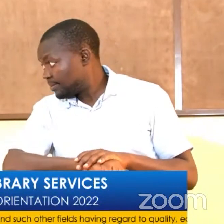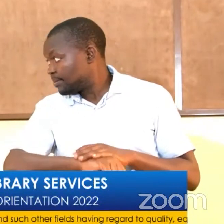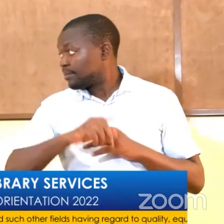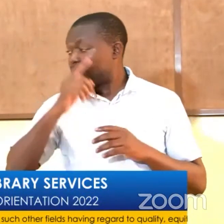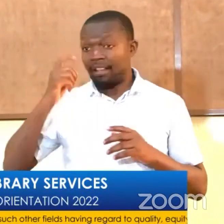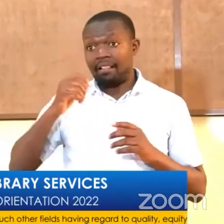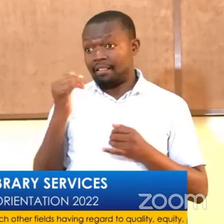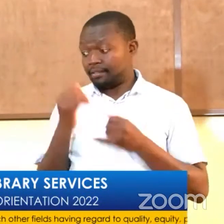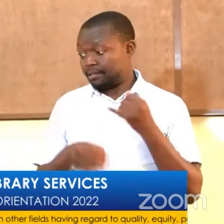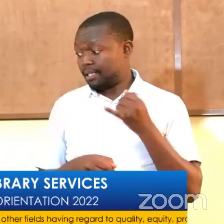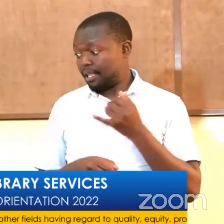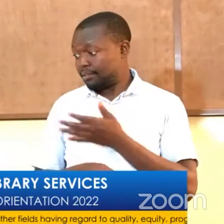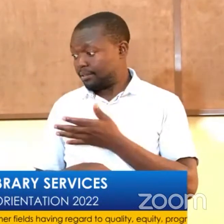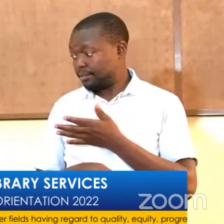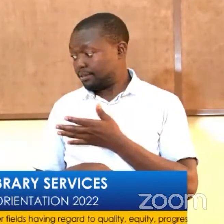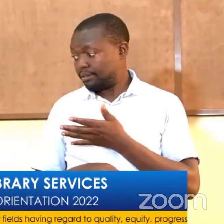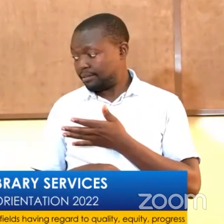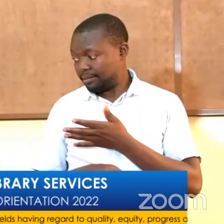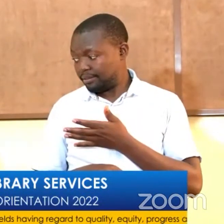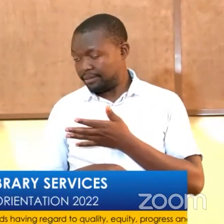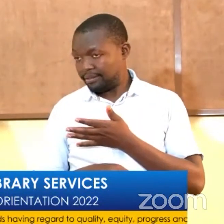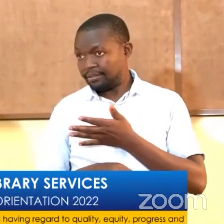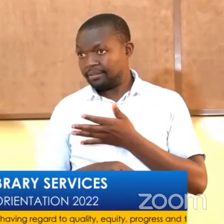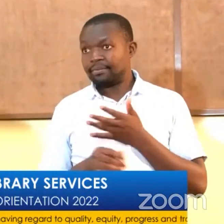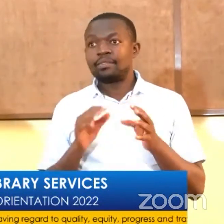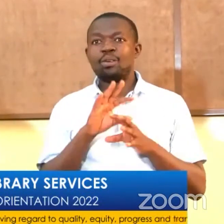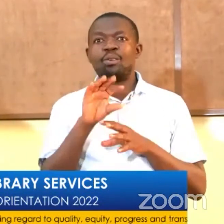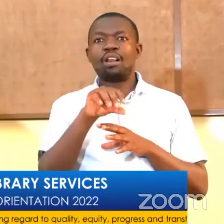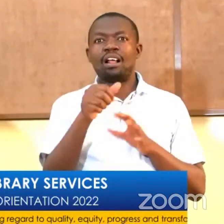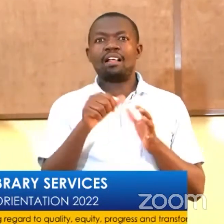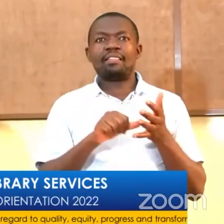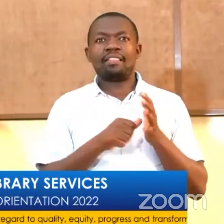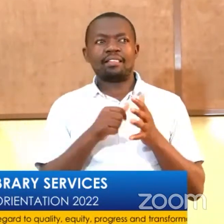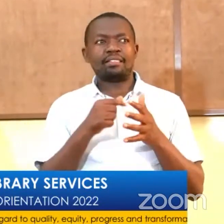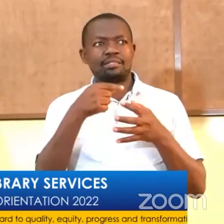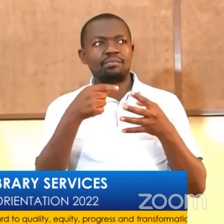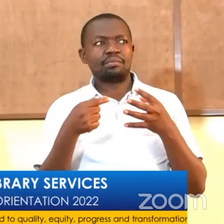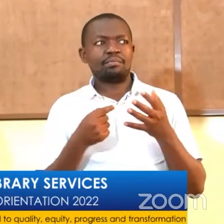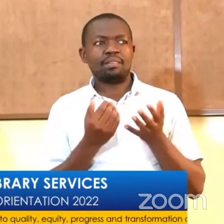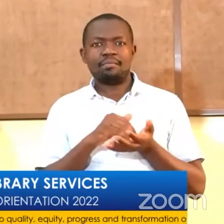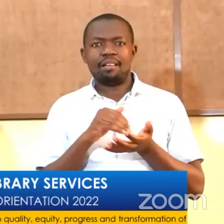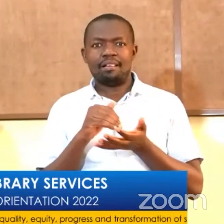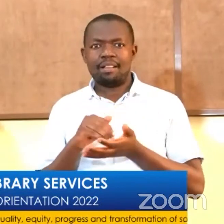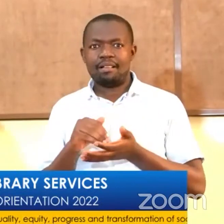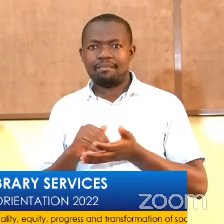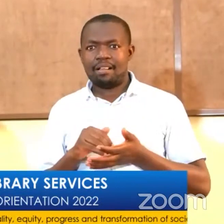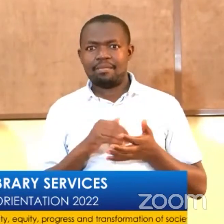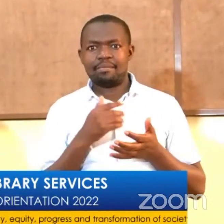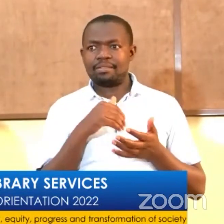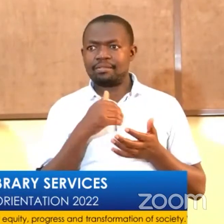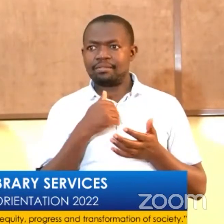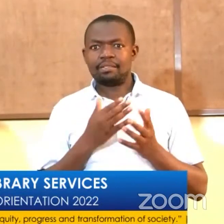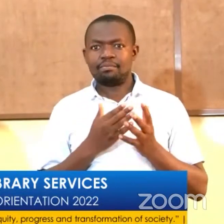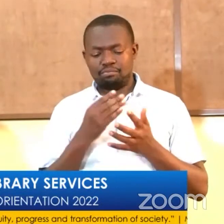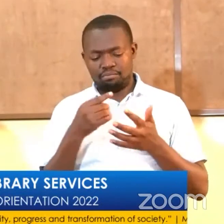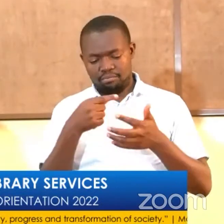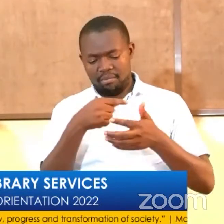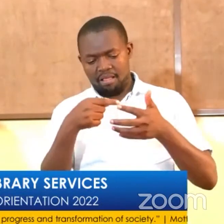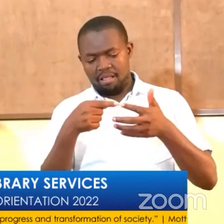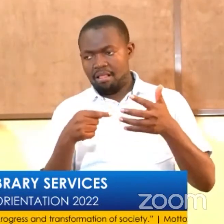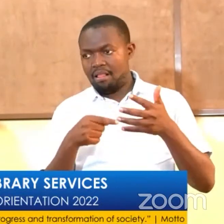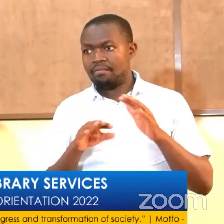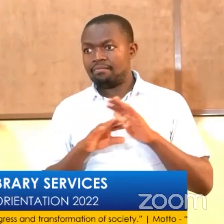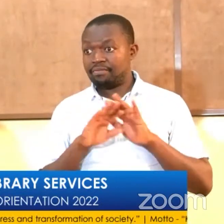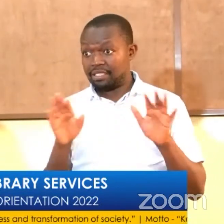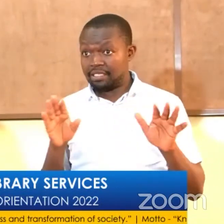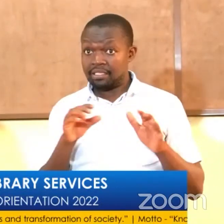the last. All other issues are repeated. I beg we go through these ones. For any